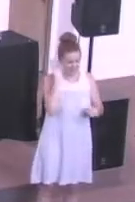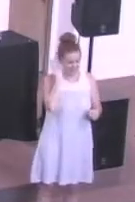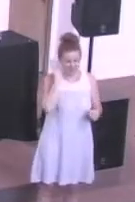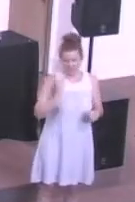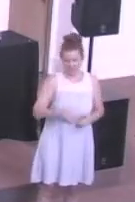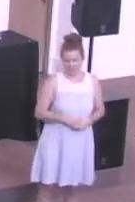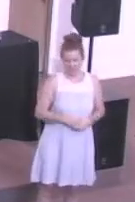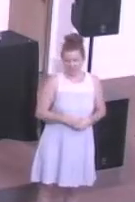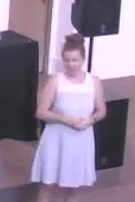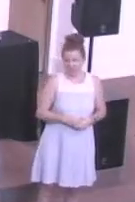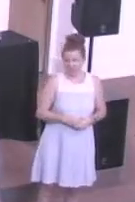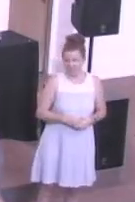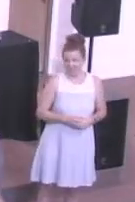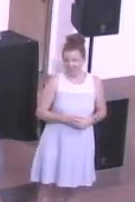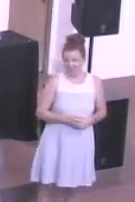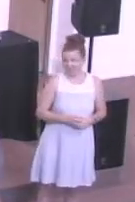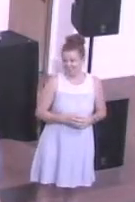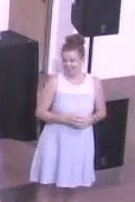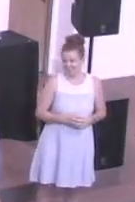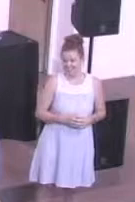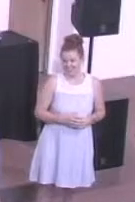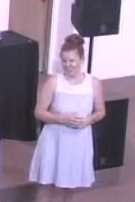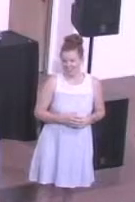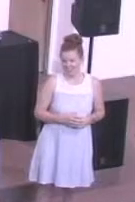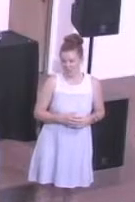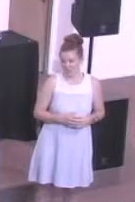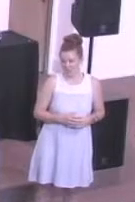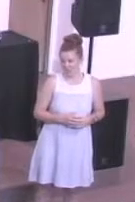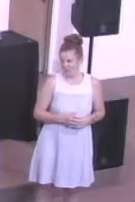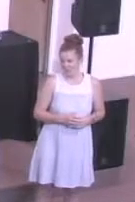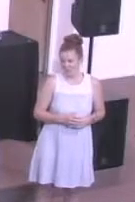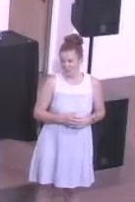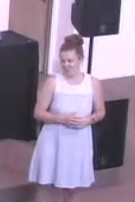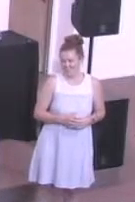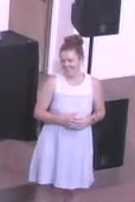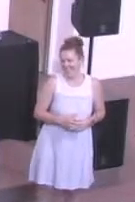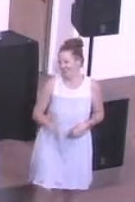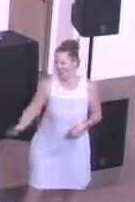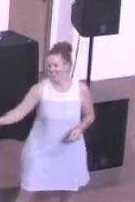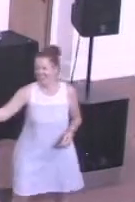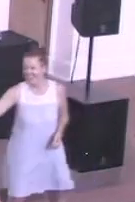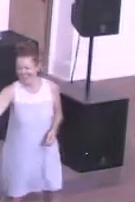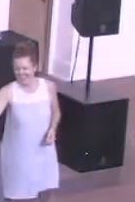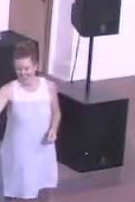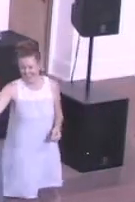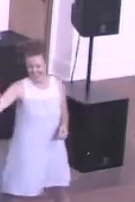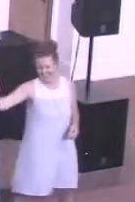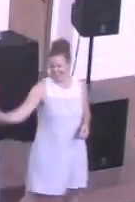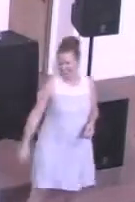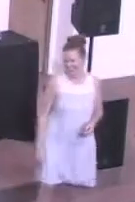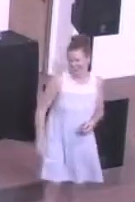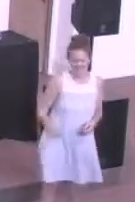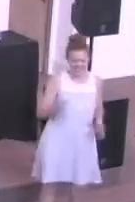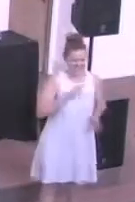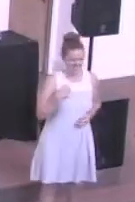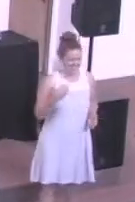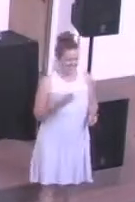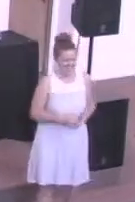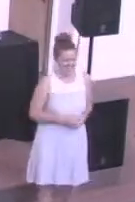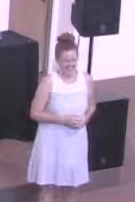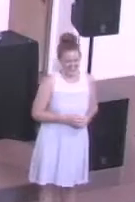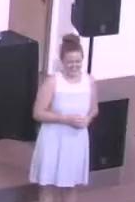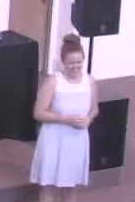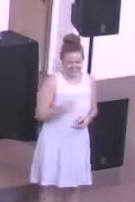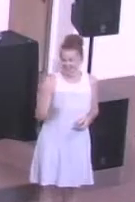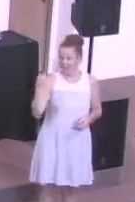you're here right now. You're not glad you're here right now? I'm sorry. Well, I'm glad that you're here right now because I had